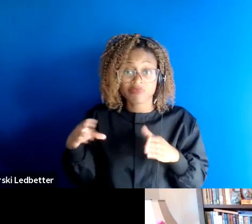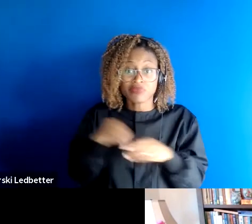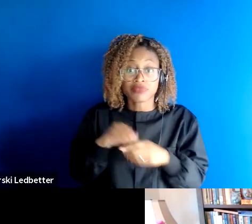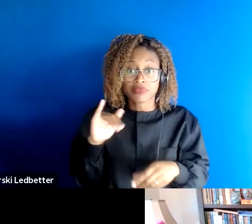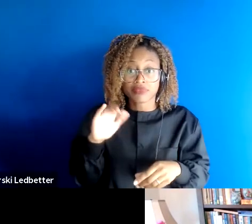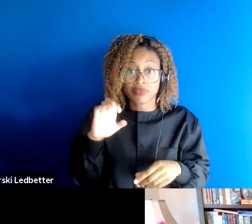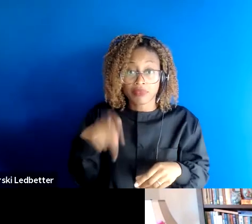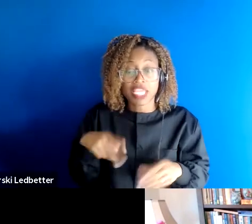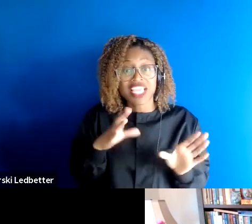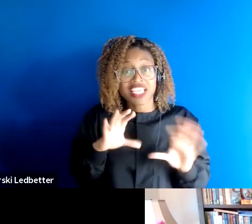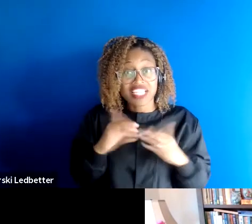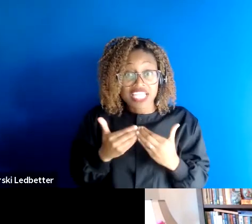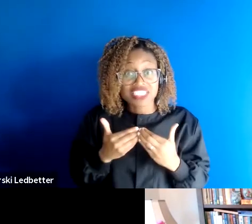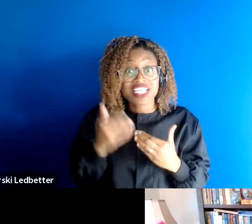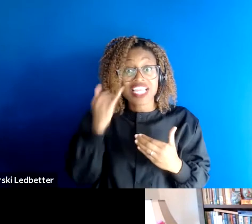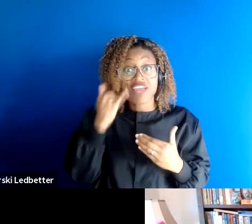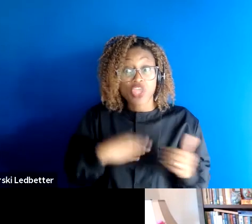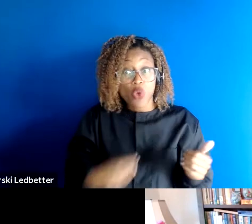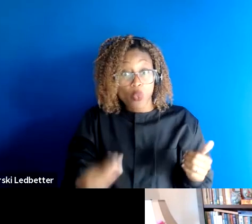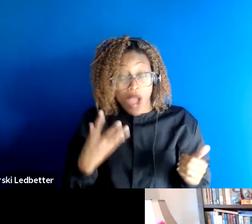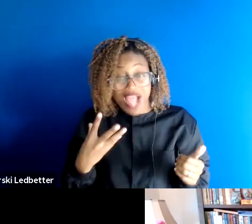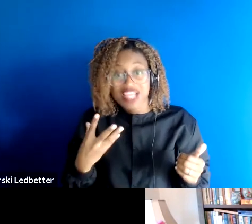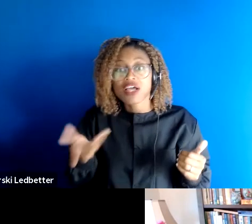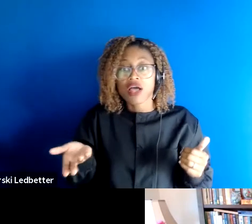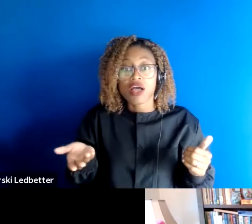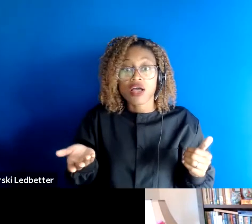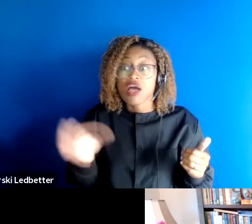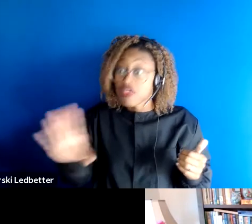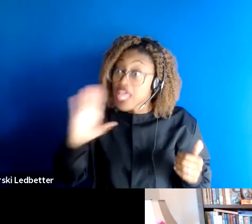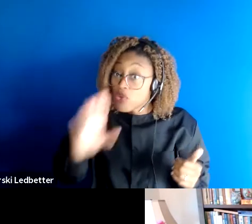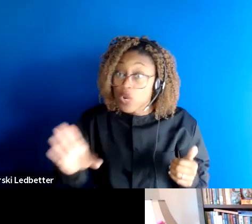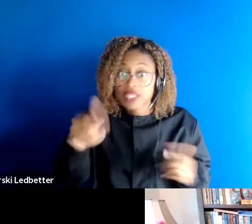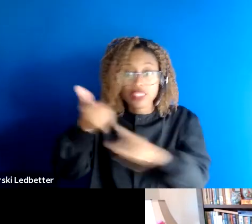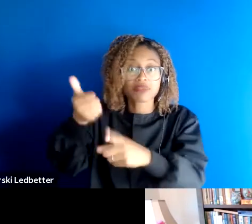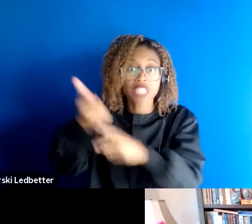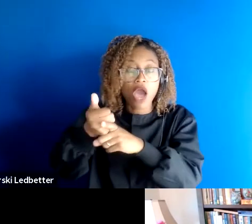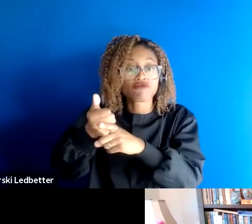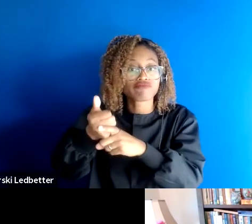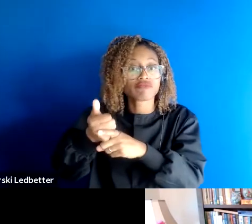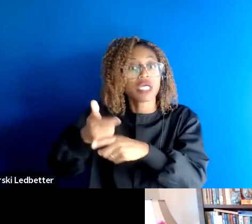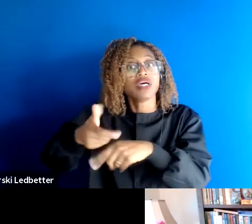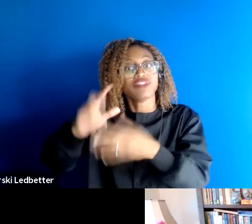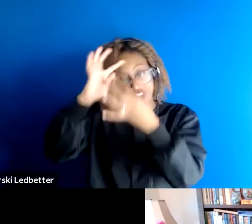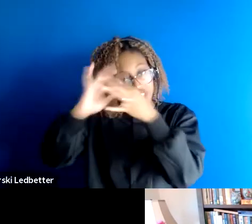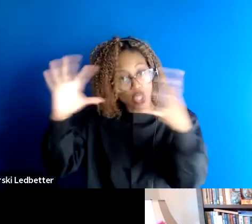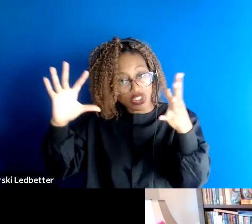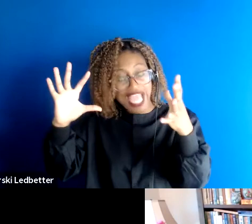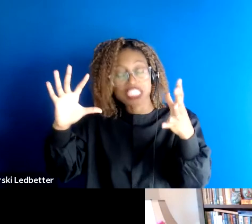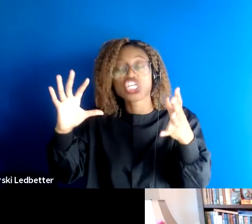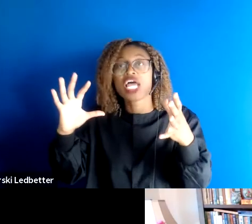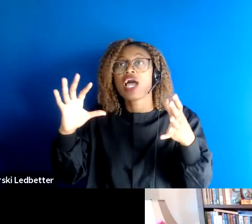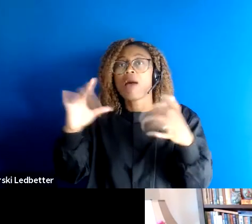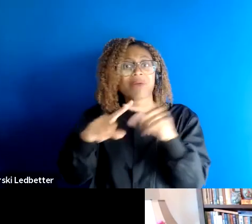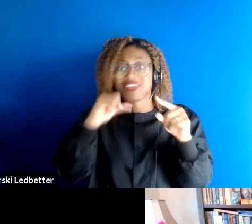IEP classes, they who were white, they would stim or dissociate, they were not pulled out of class